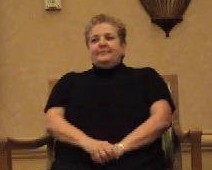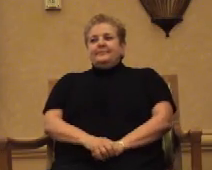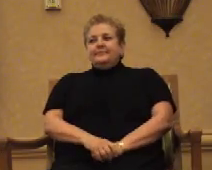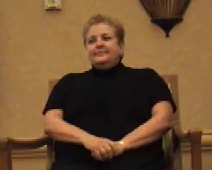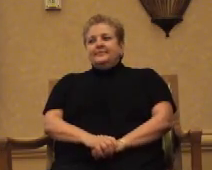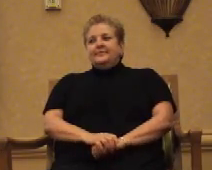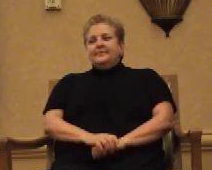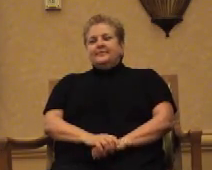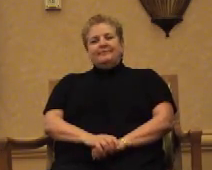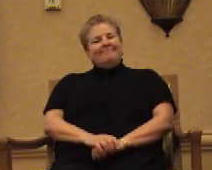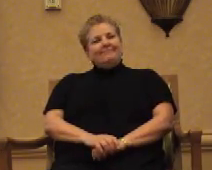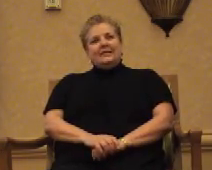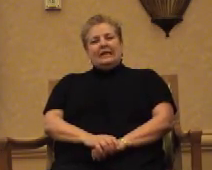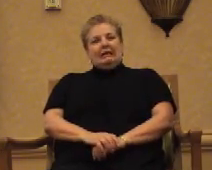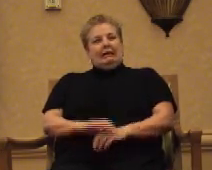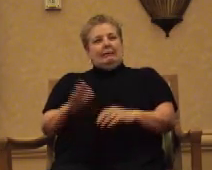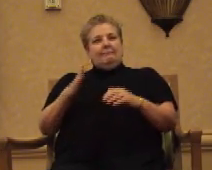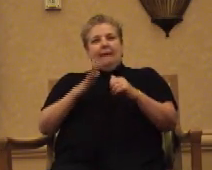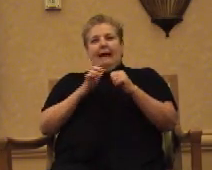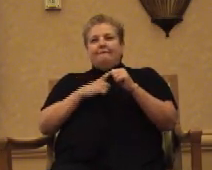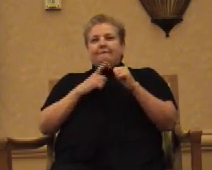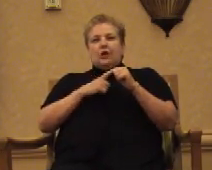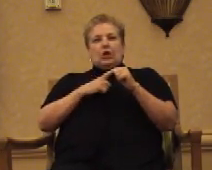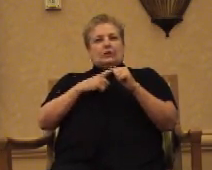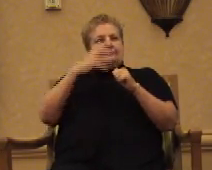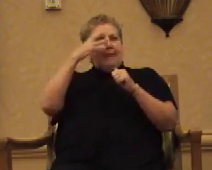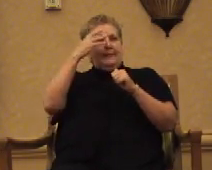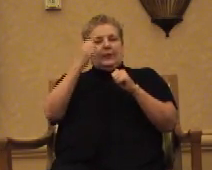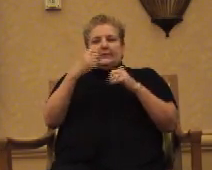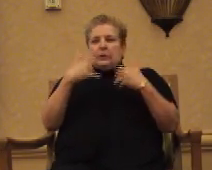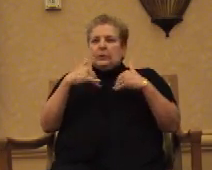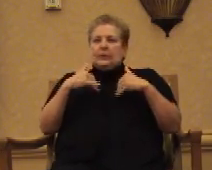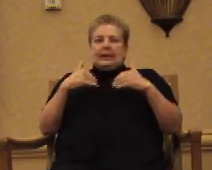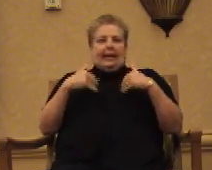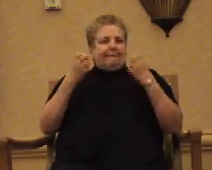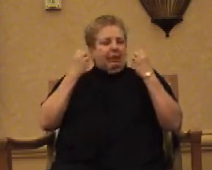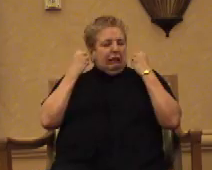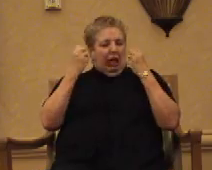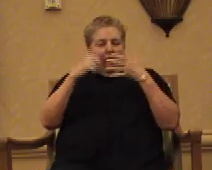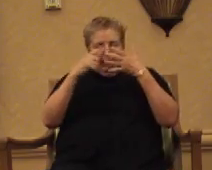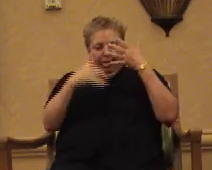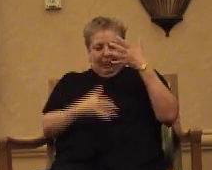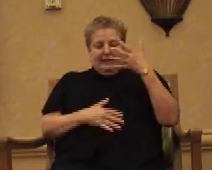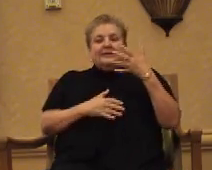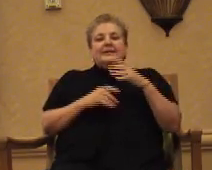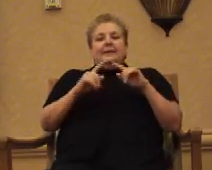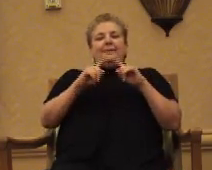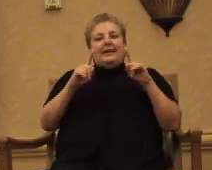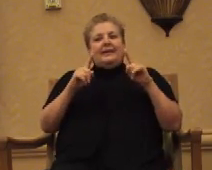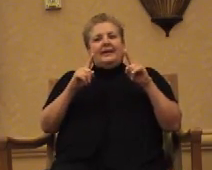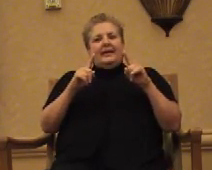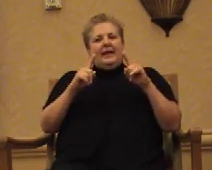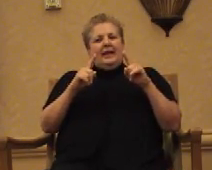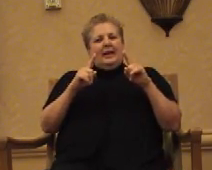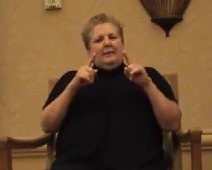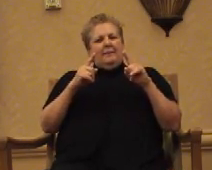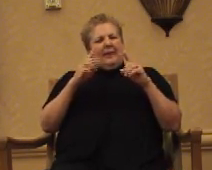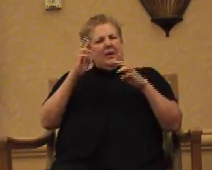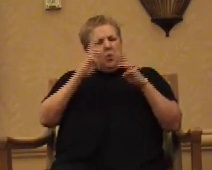just my earliest memories, and I have a lot of memories young, because just being worried and looking at the world through my